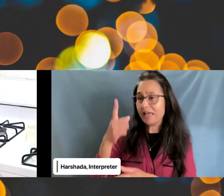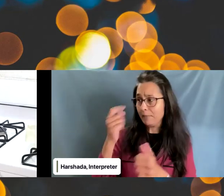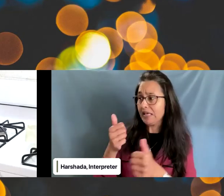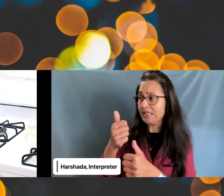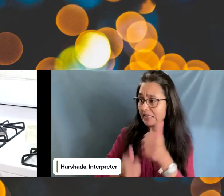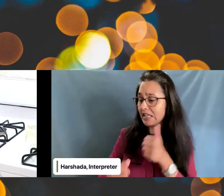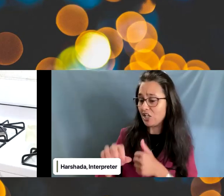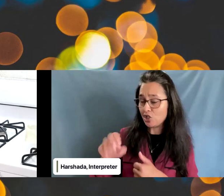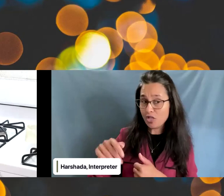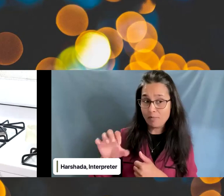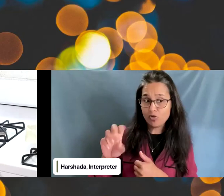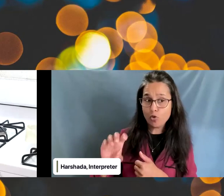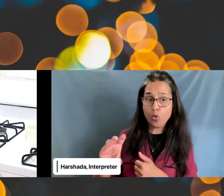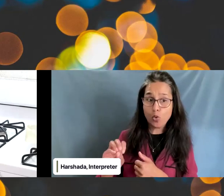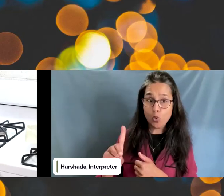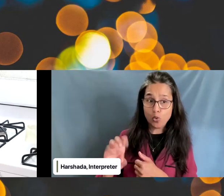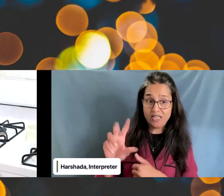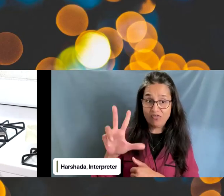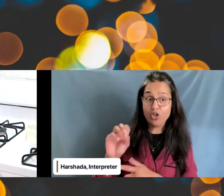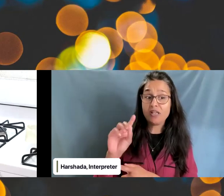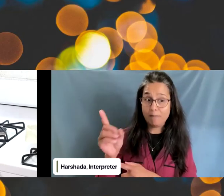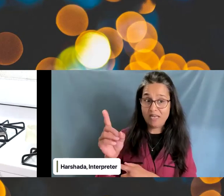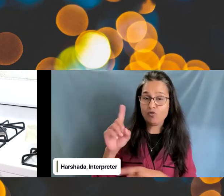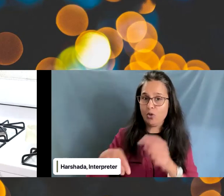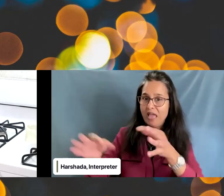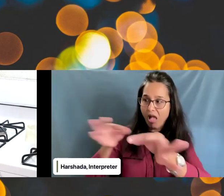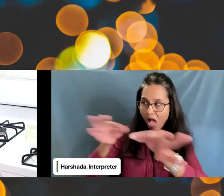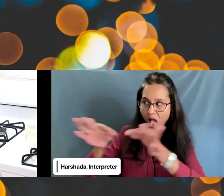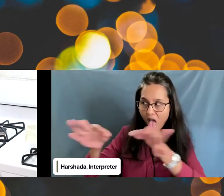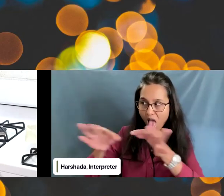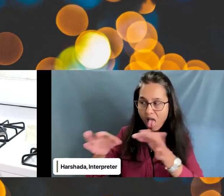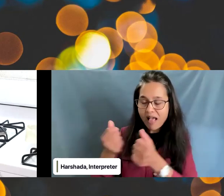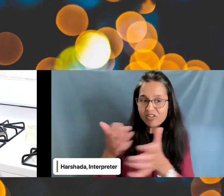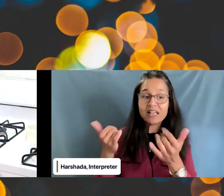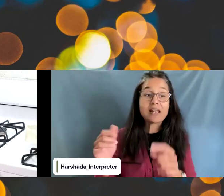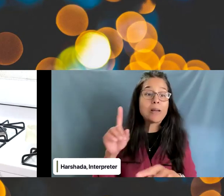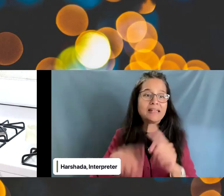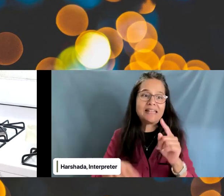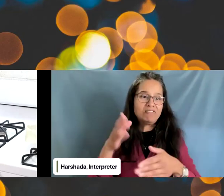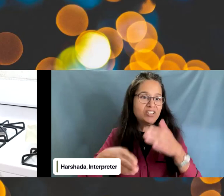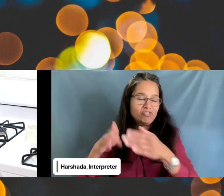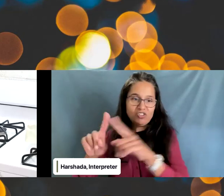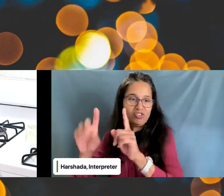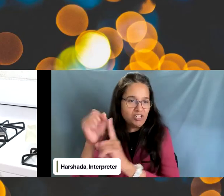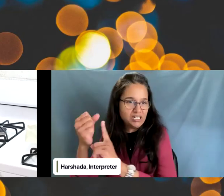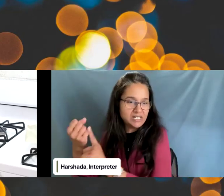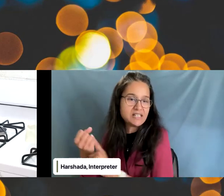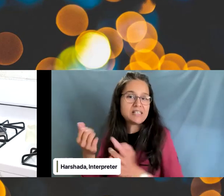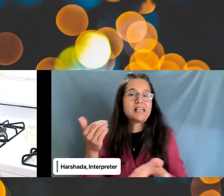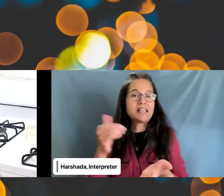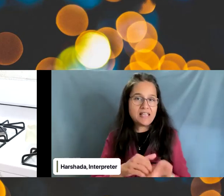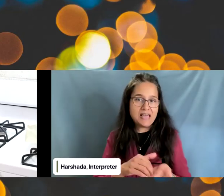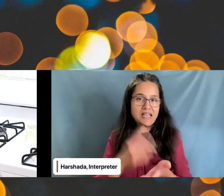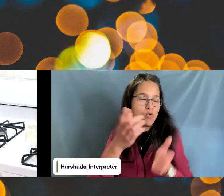And unfortunately, we couldn't get to all those scenes. Oh yeah, and then Buttons runs, but he's tied to a